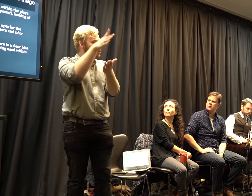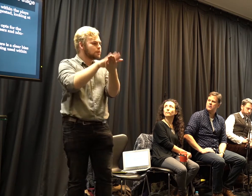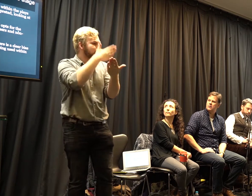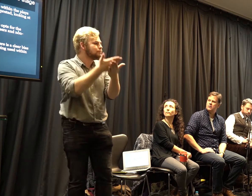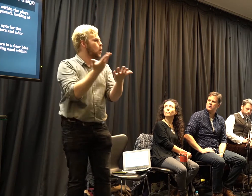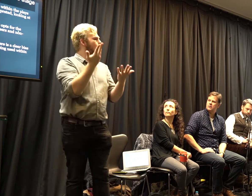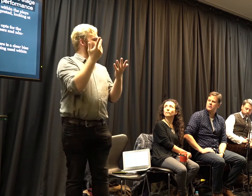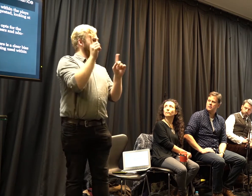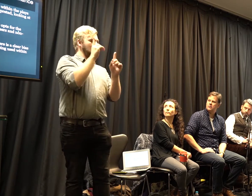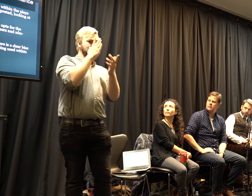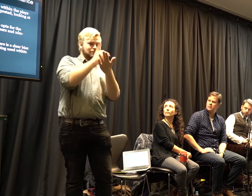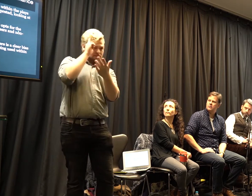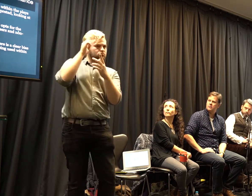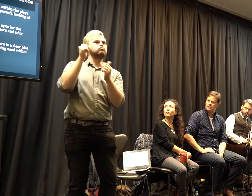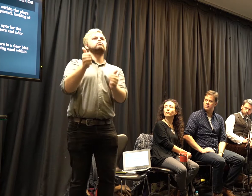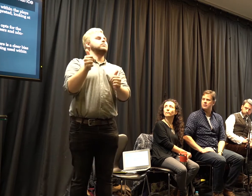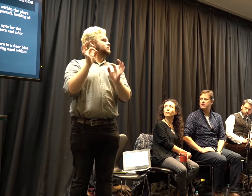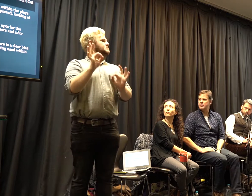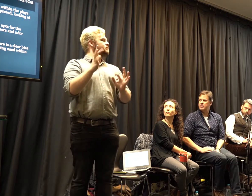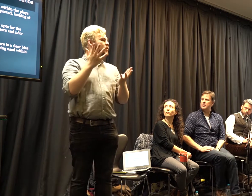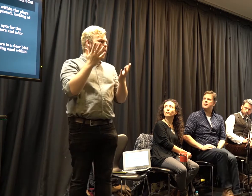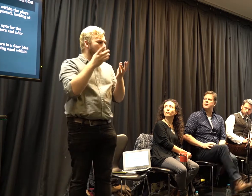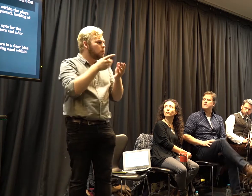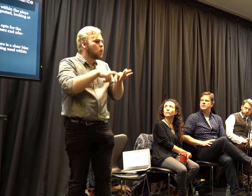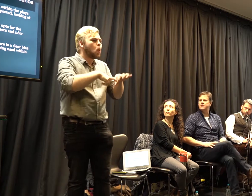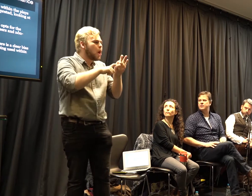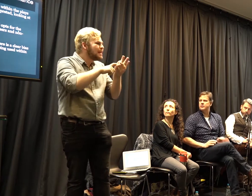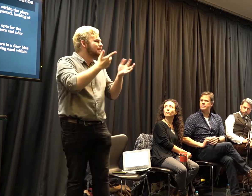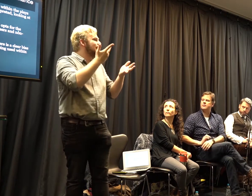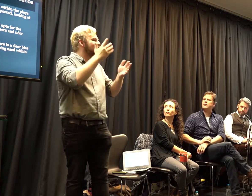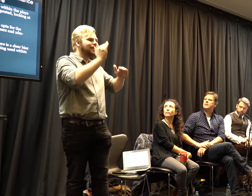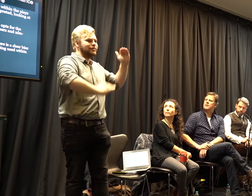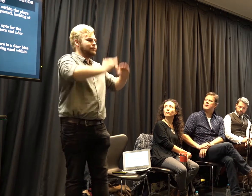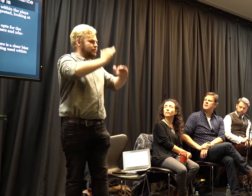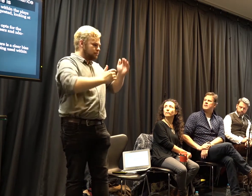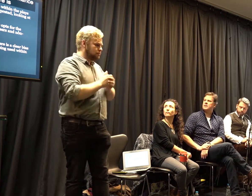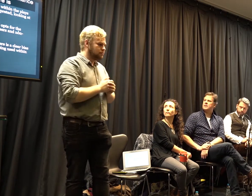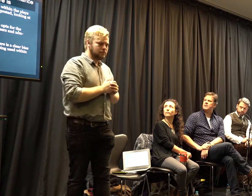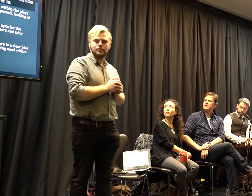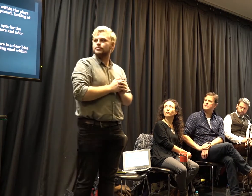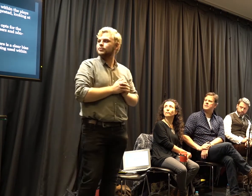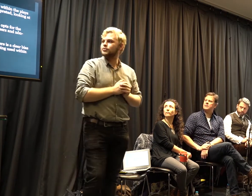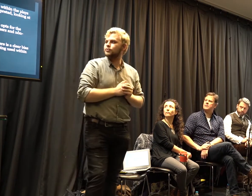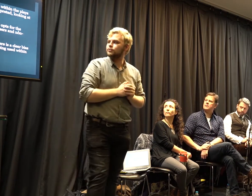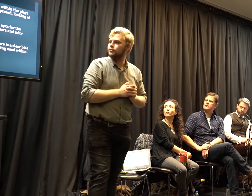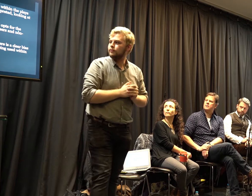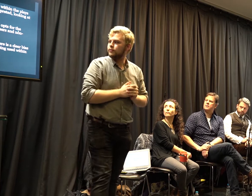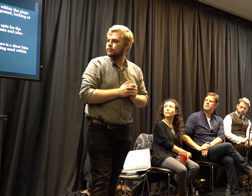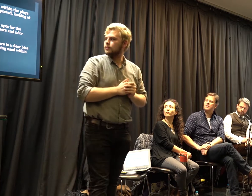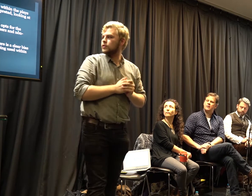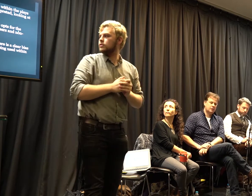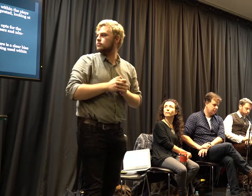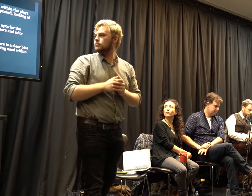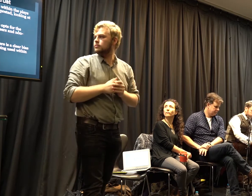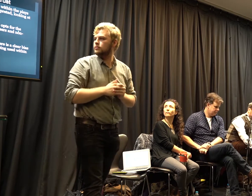be a translation, and there's sometimes unsurety about whether or not you trust the translation, and also